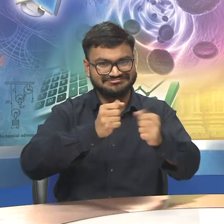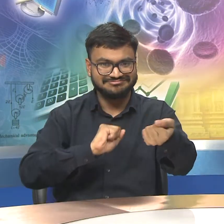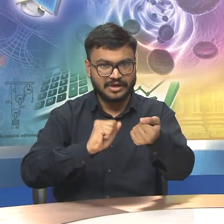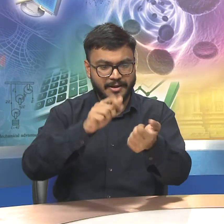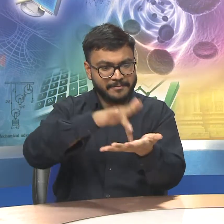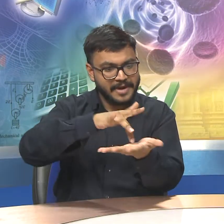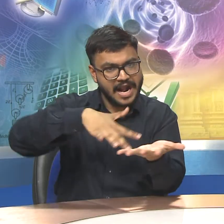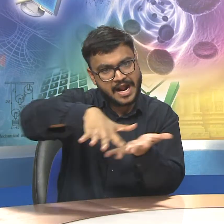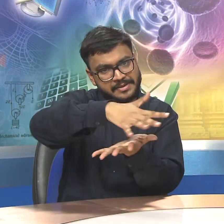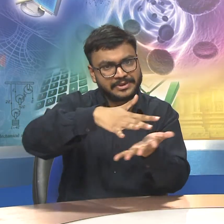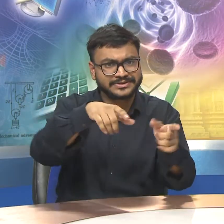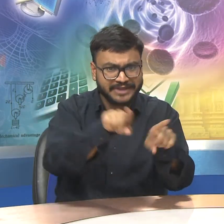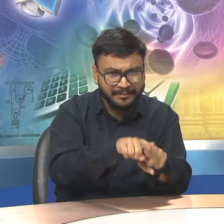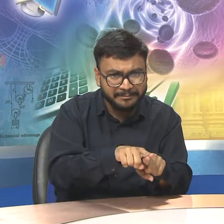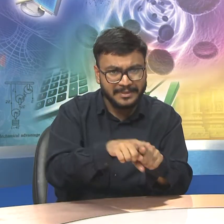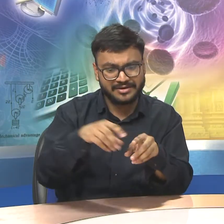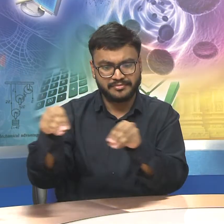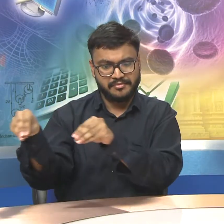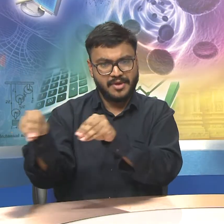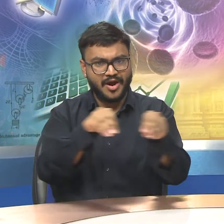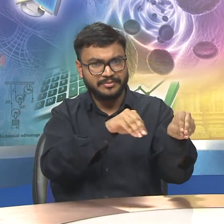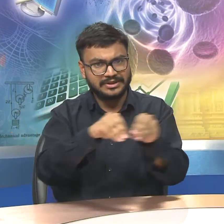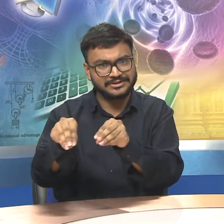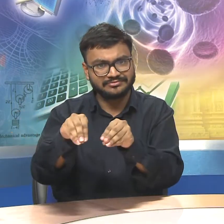In this sign, handshake is